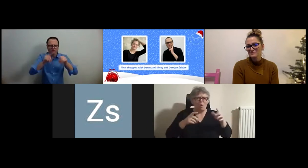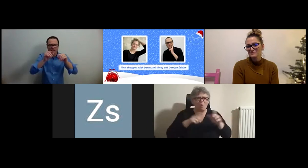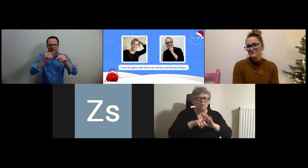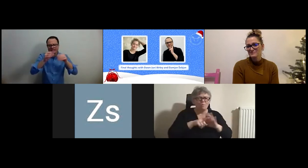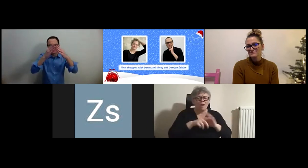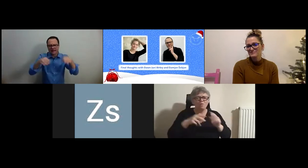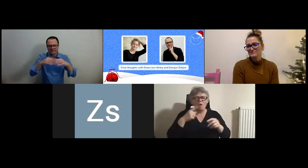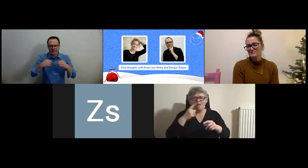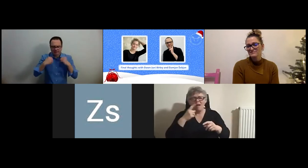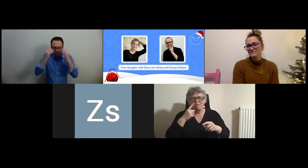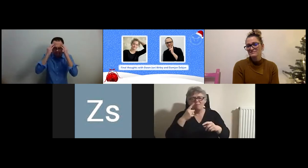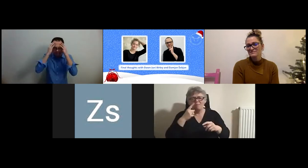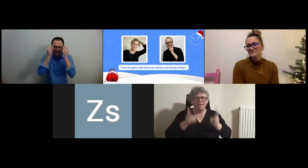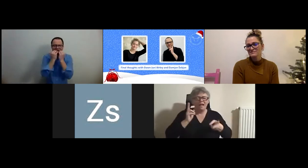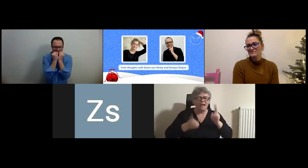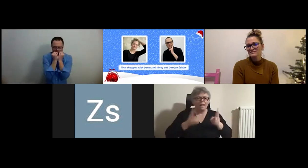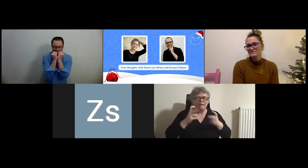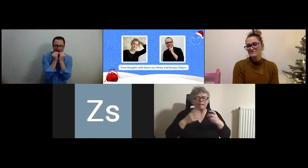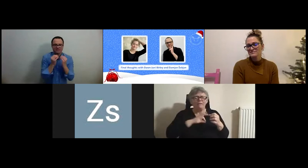The corona crisis